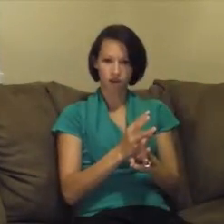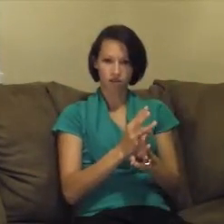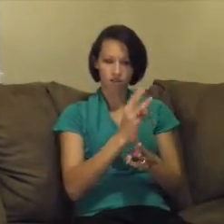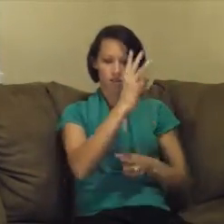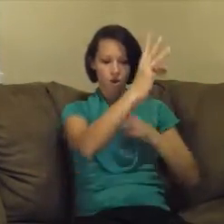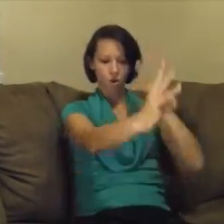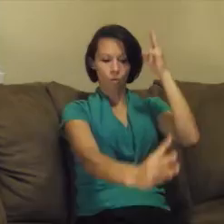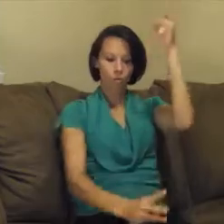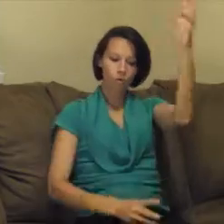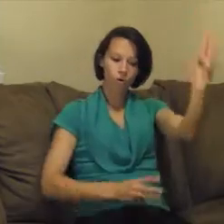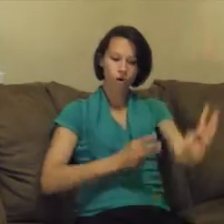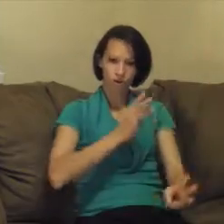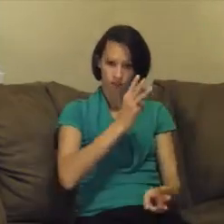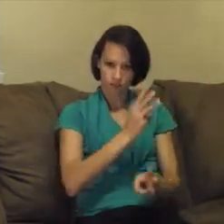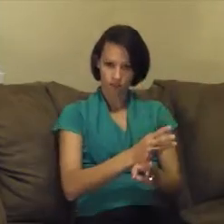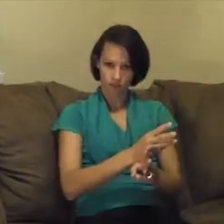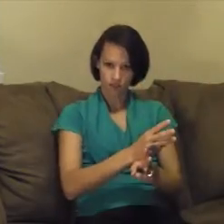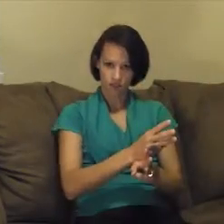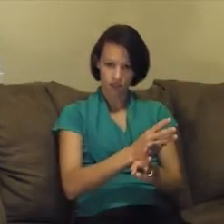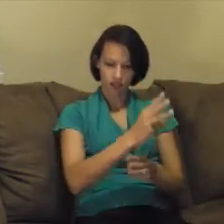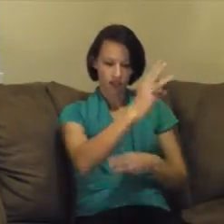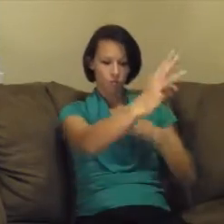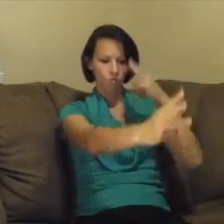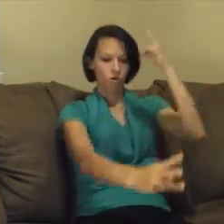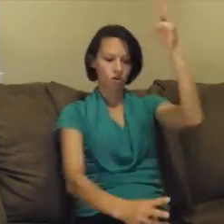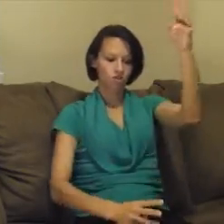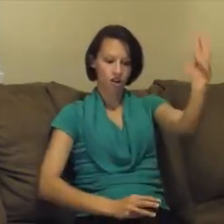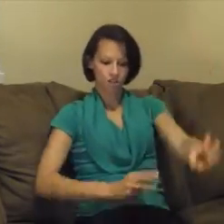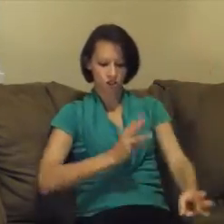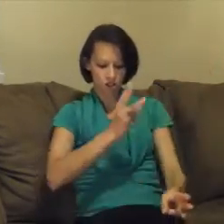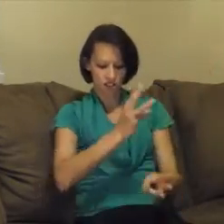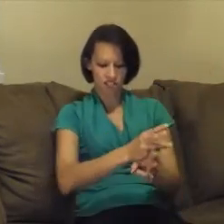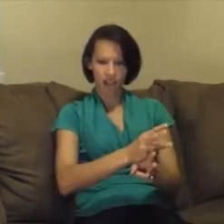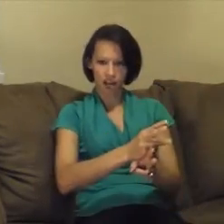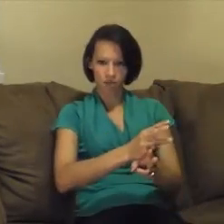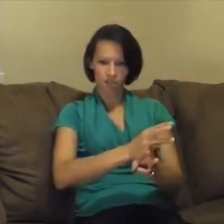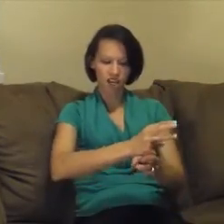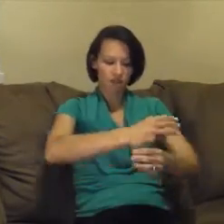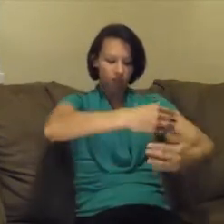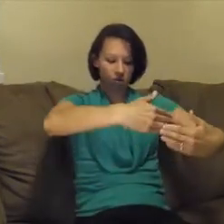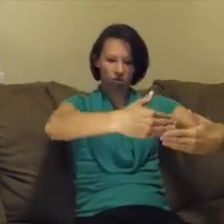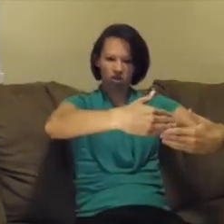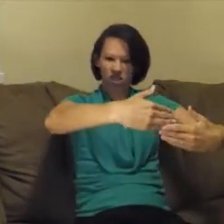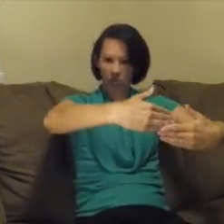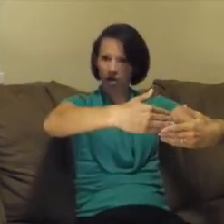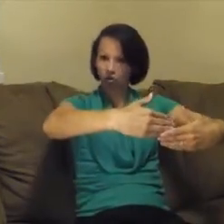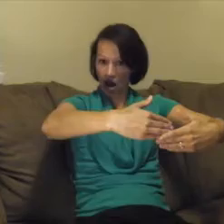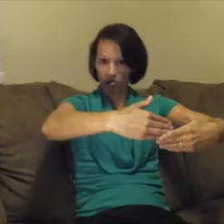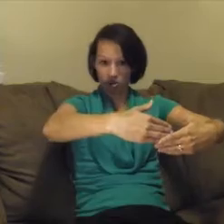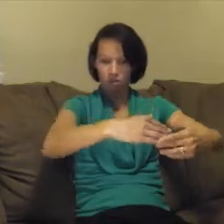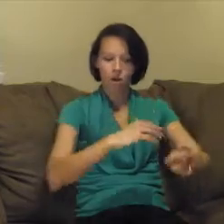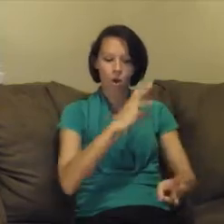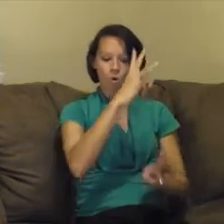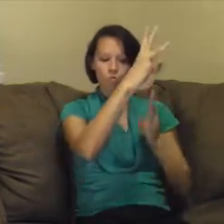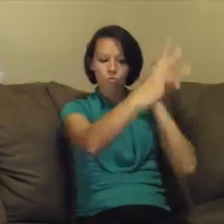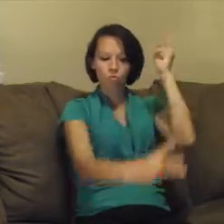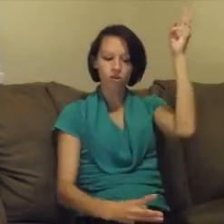button. World. World. Draw a circle and stack them. It's kind of like the world is big and round.